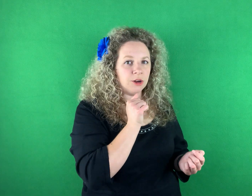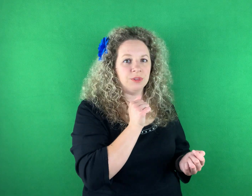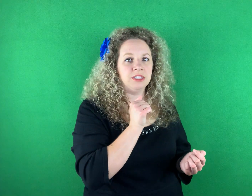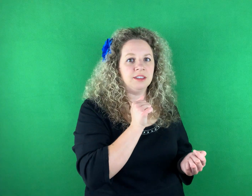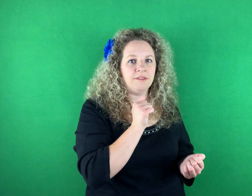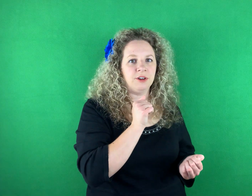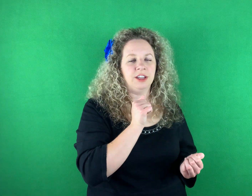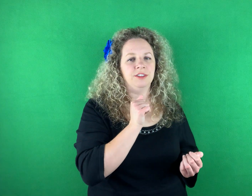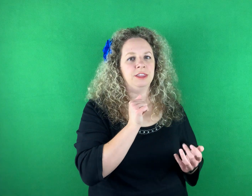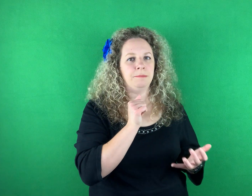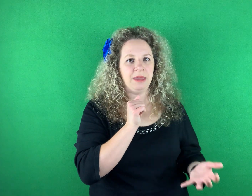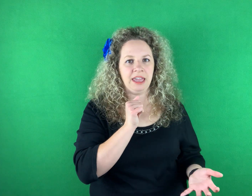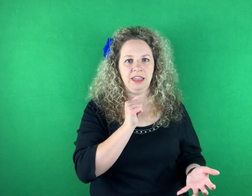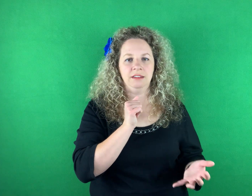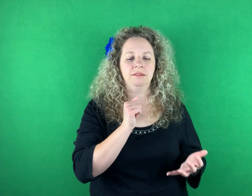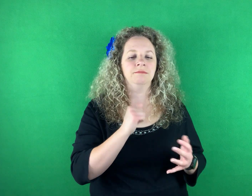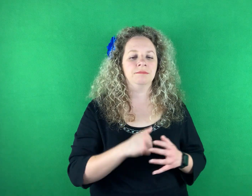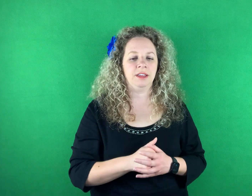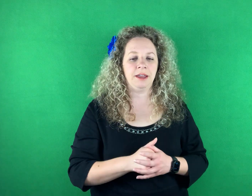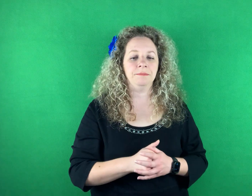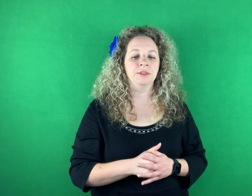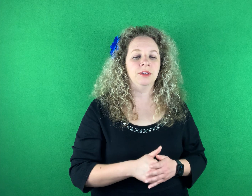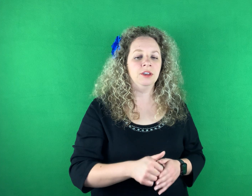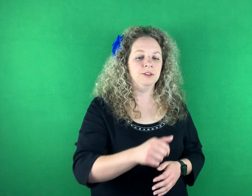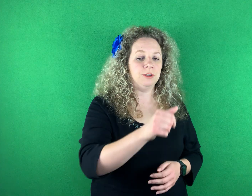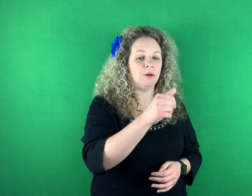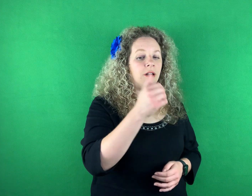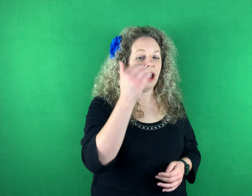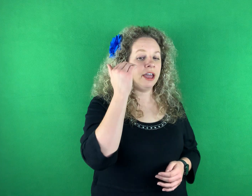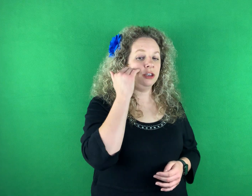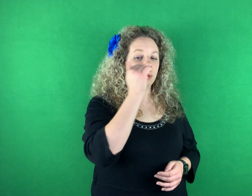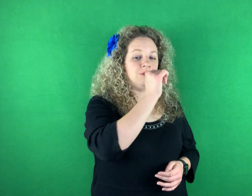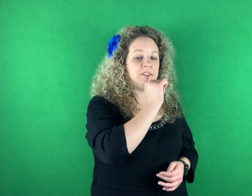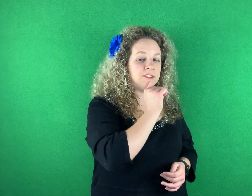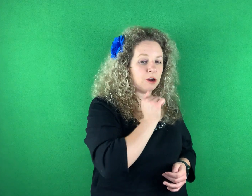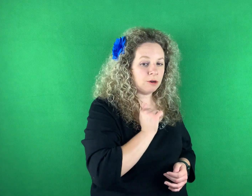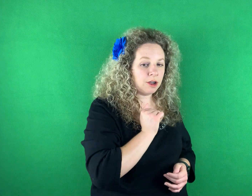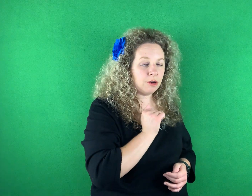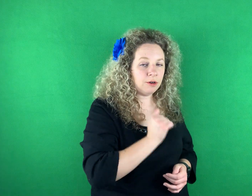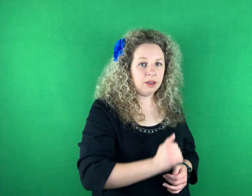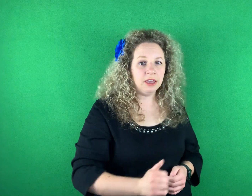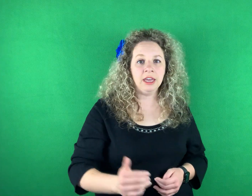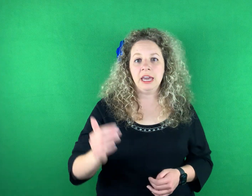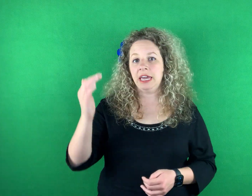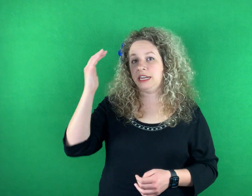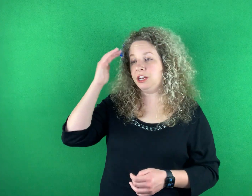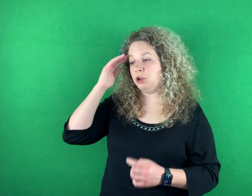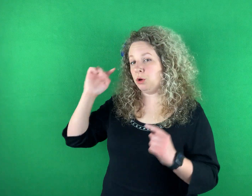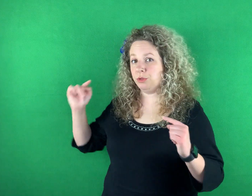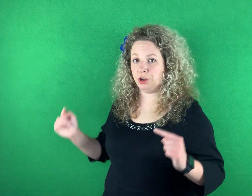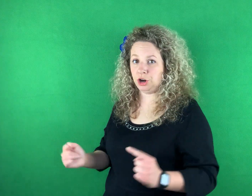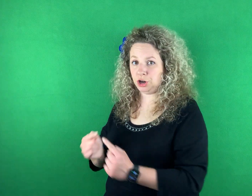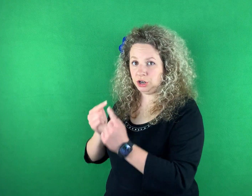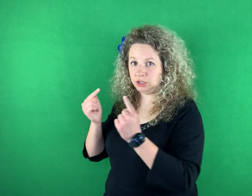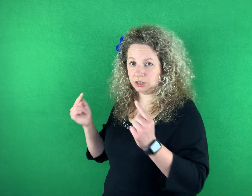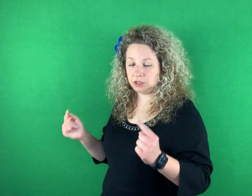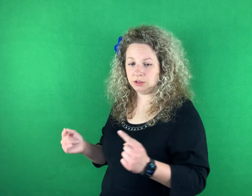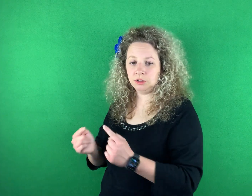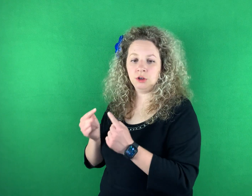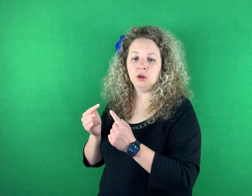the suffering, the pain, okay? So I know the sorrow and I know the hurt